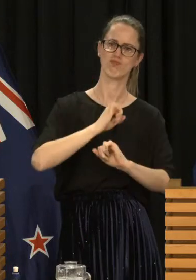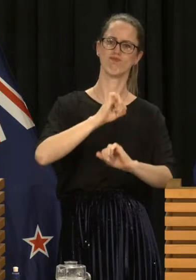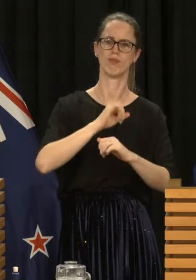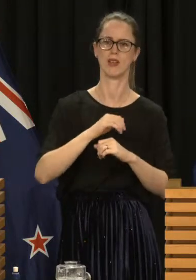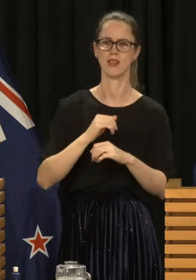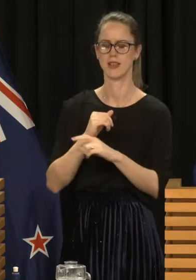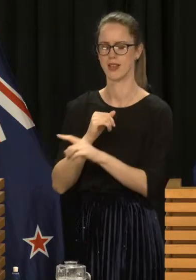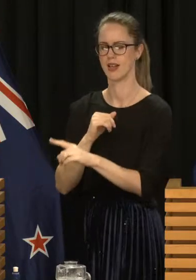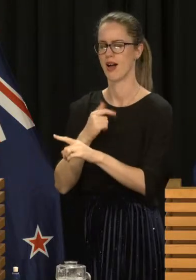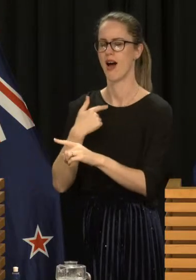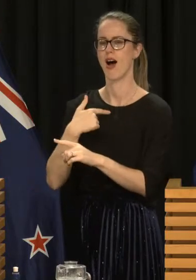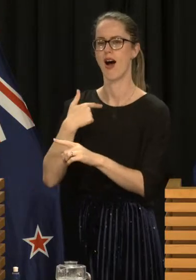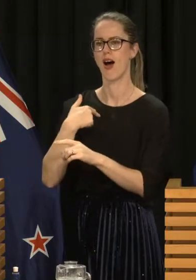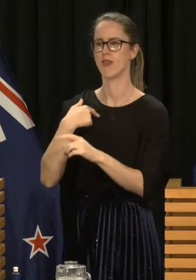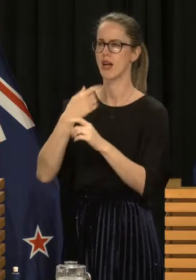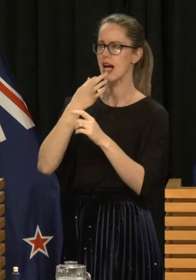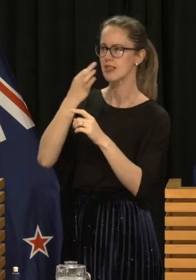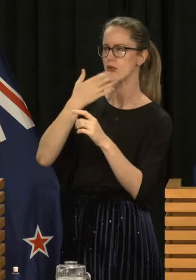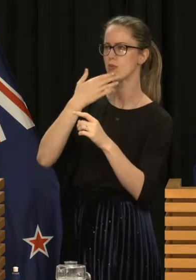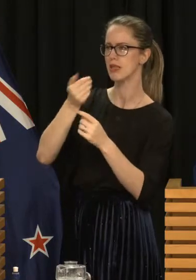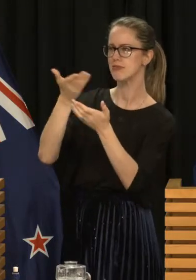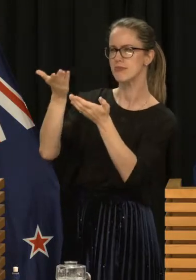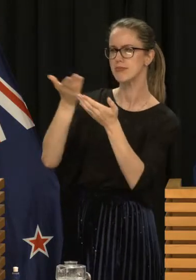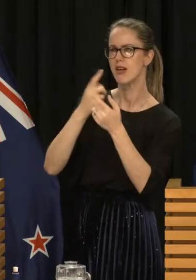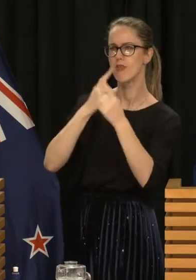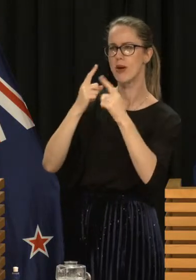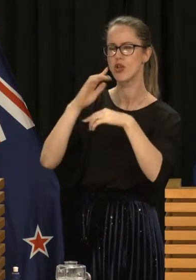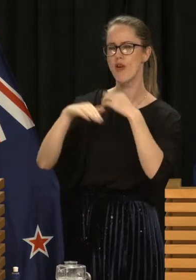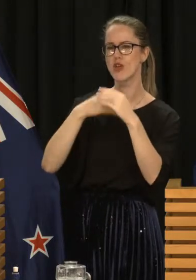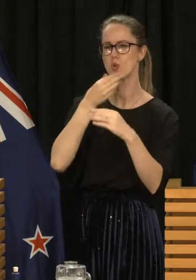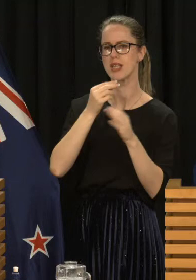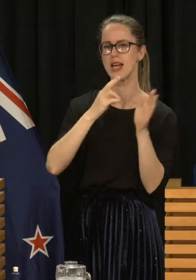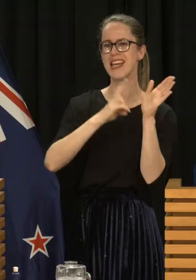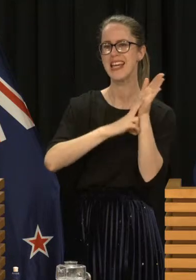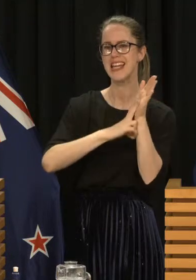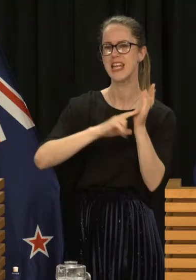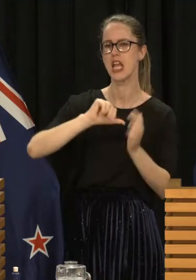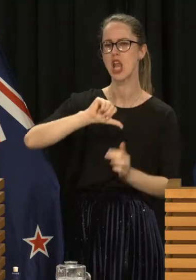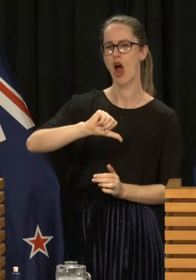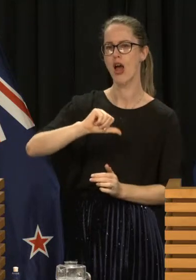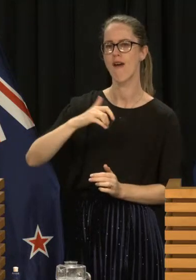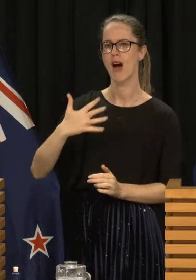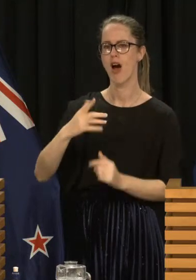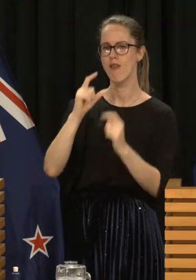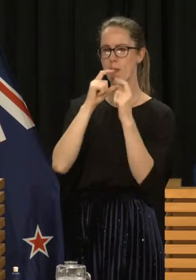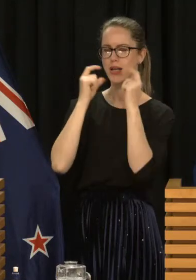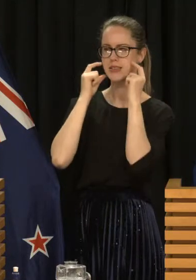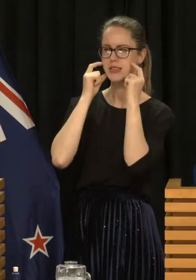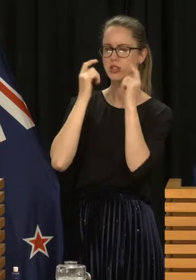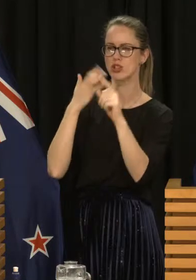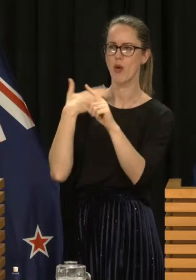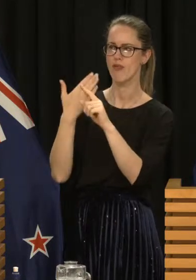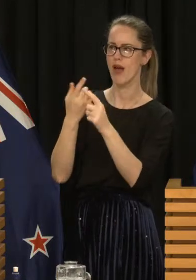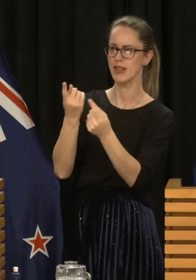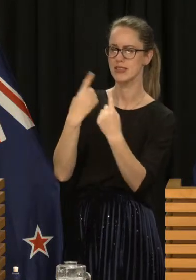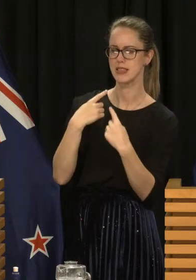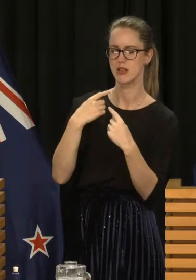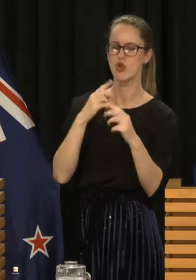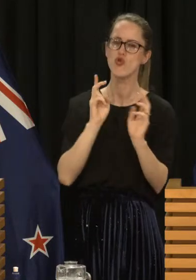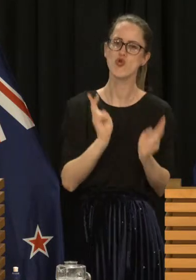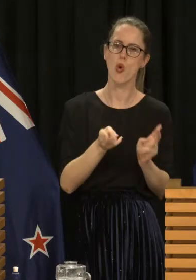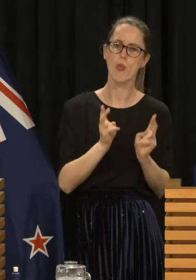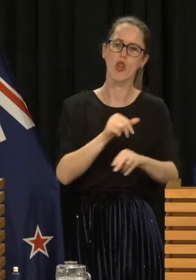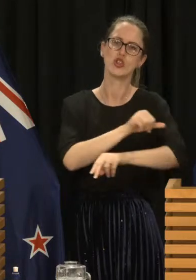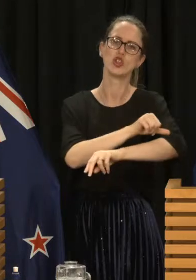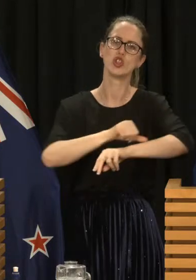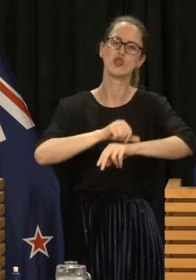asked for further advice on the use of N95 masks. The public health guidance up to this point has been that regular surgical masks